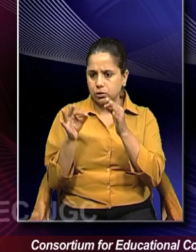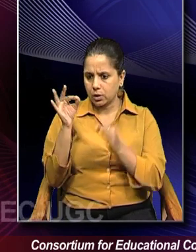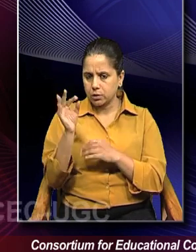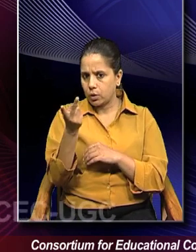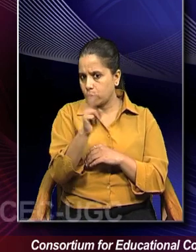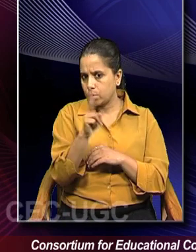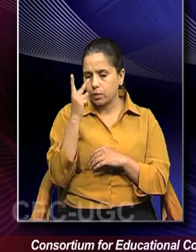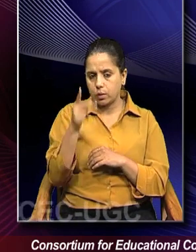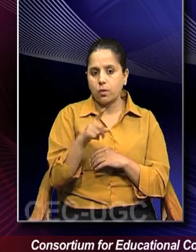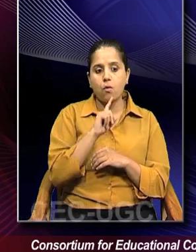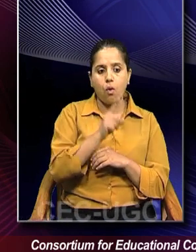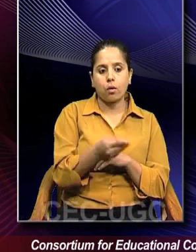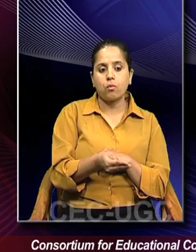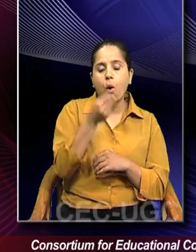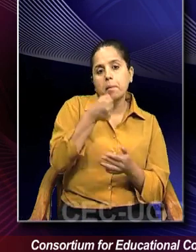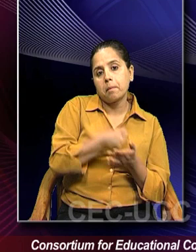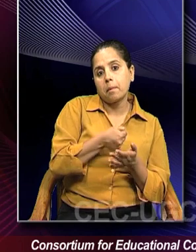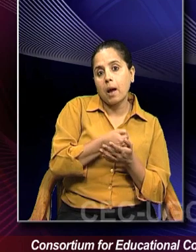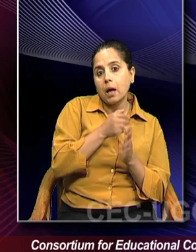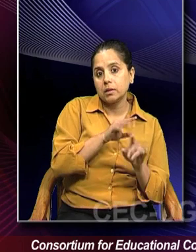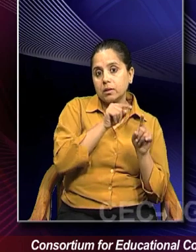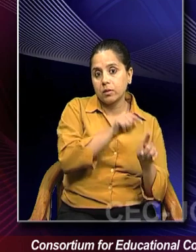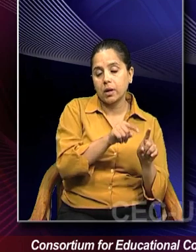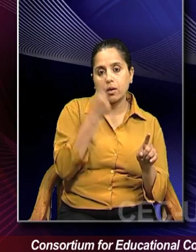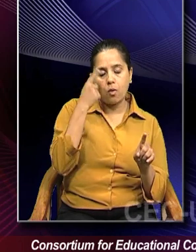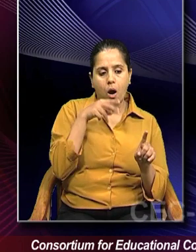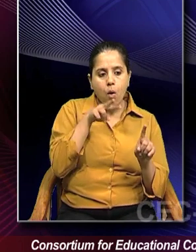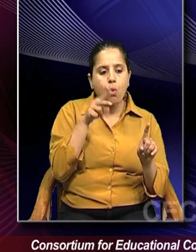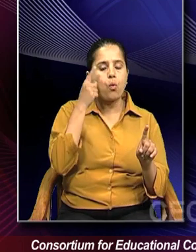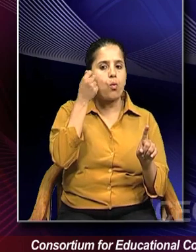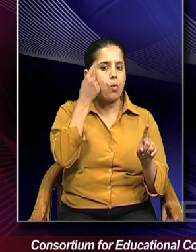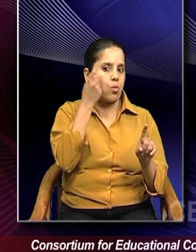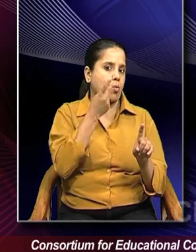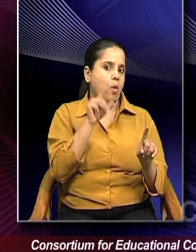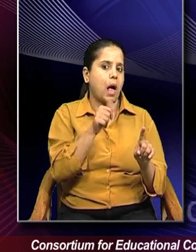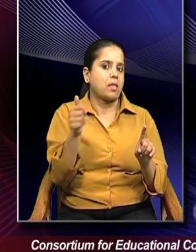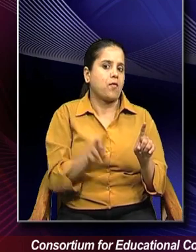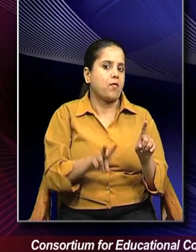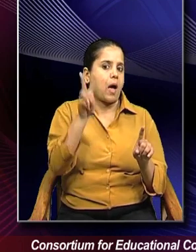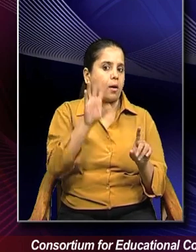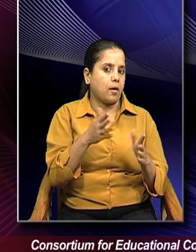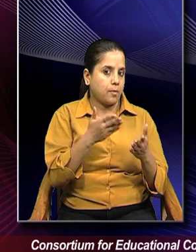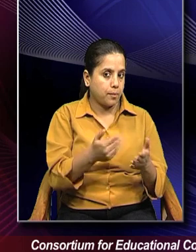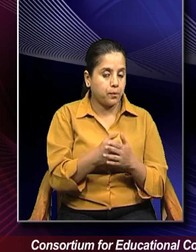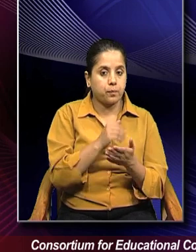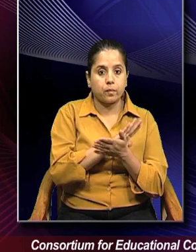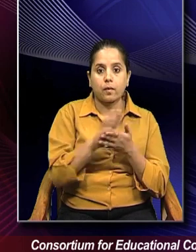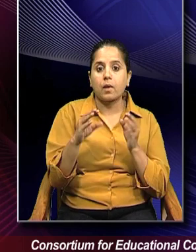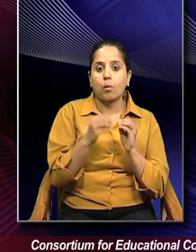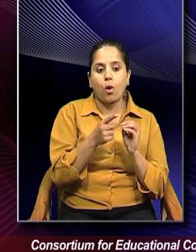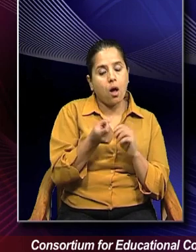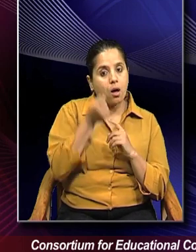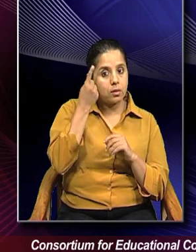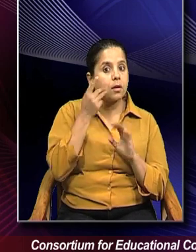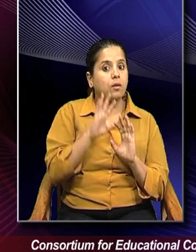Order is more fundamental for realization of other values. So, Hedley Bull